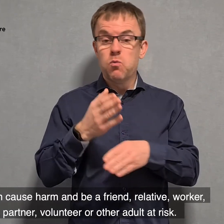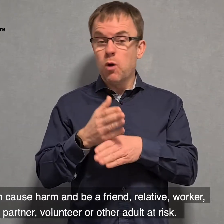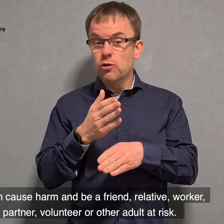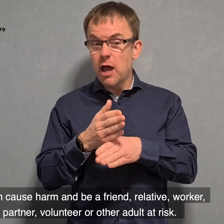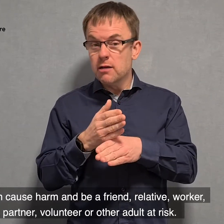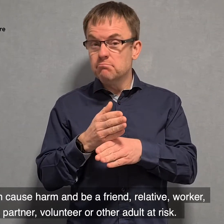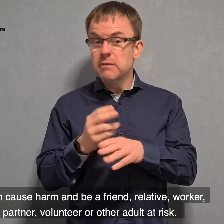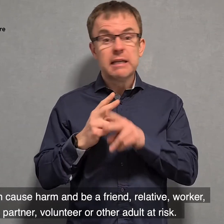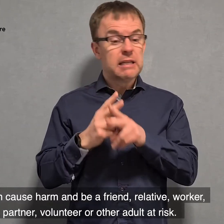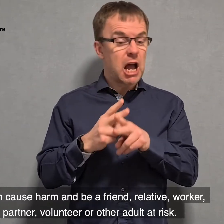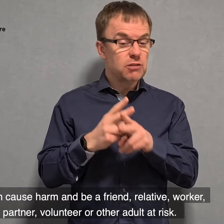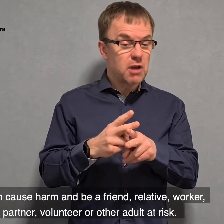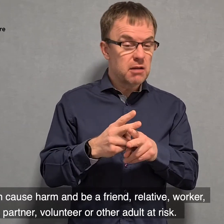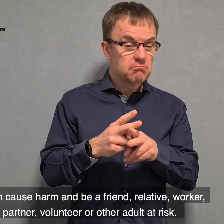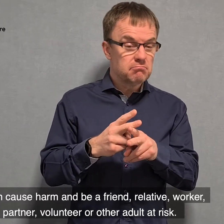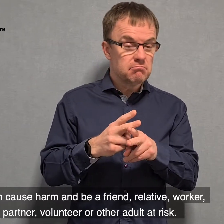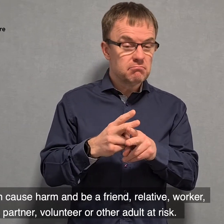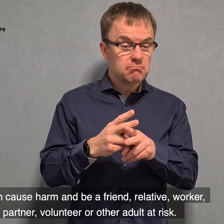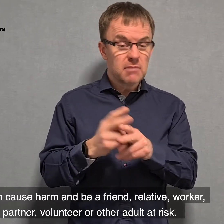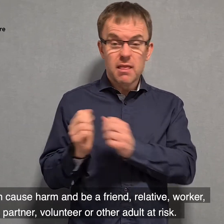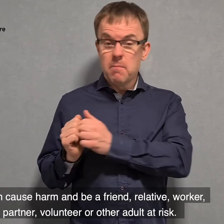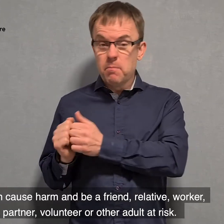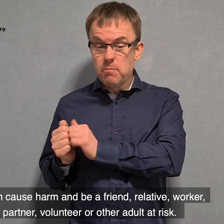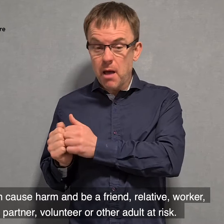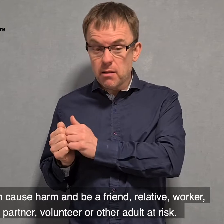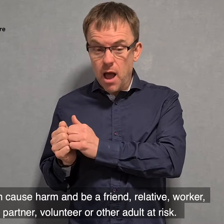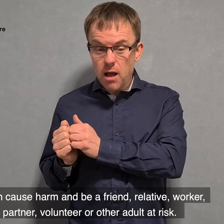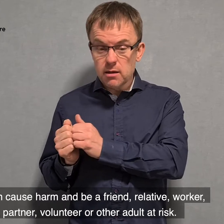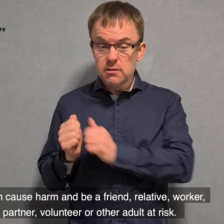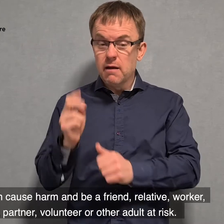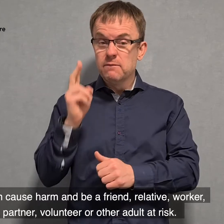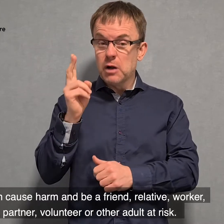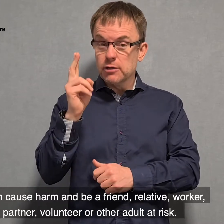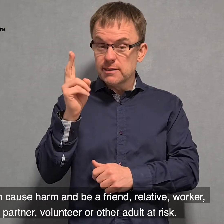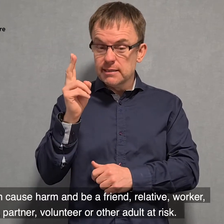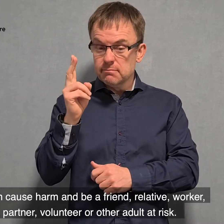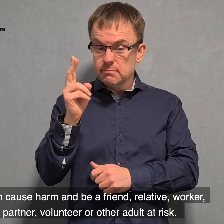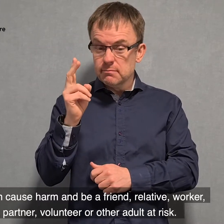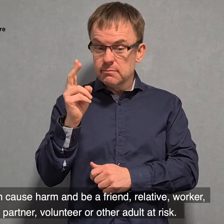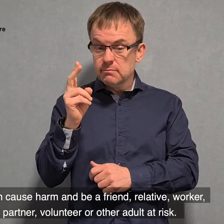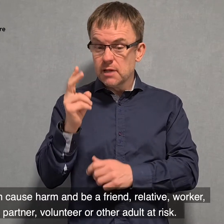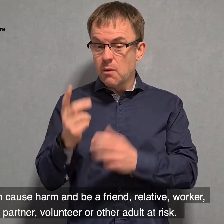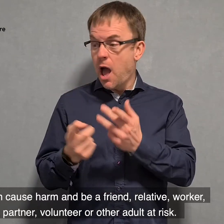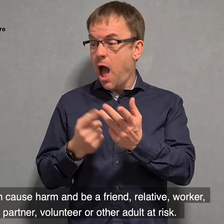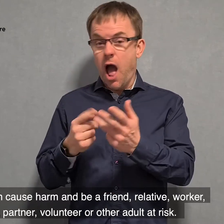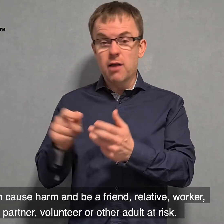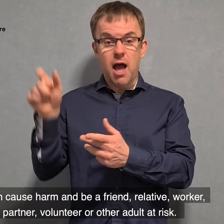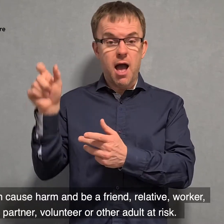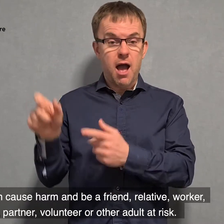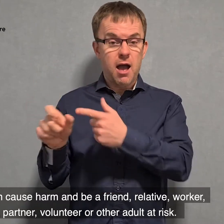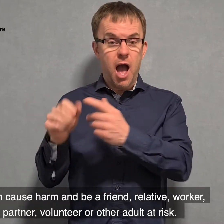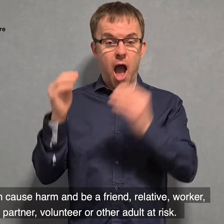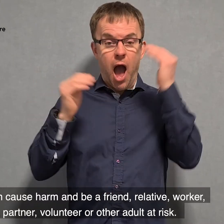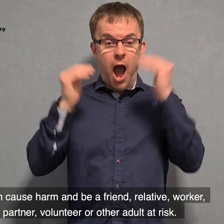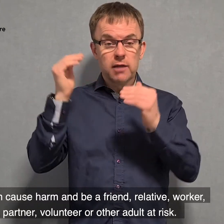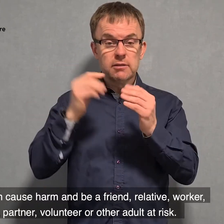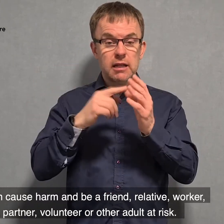carer, partner, volunteer, or another adult at risk.